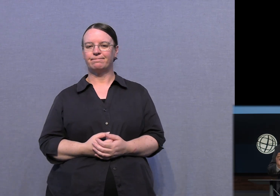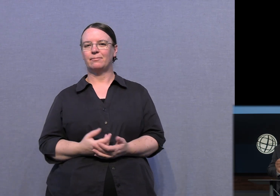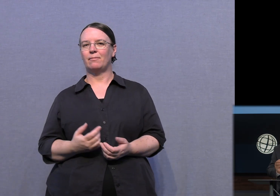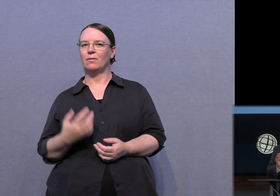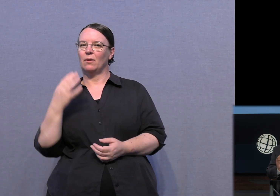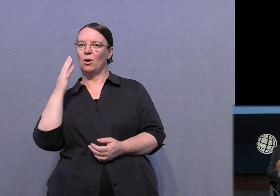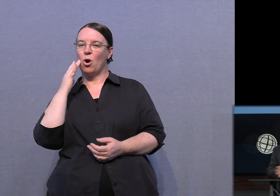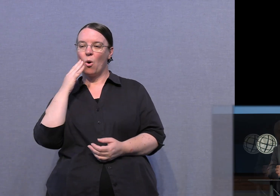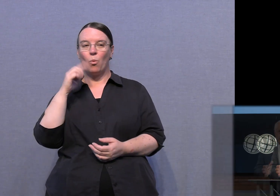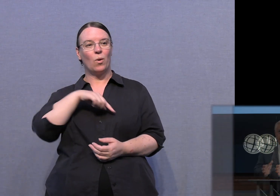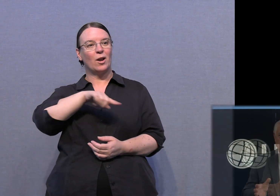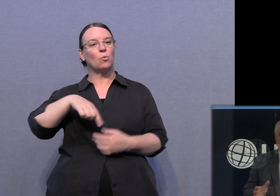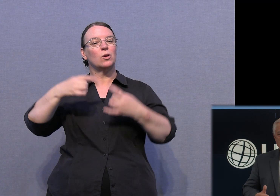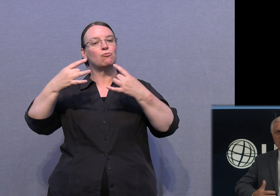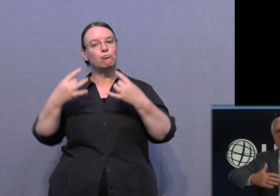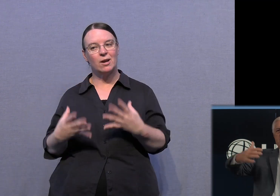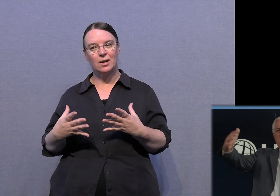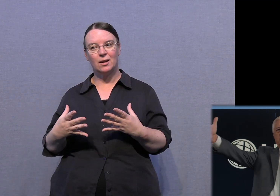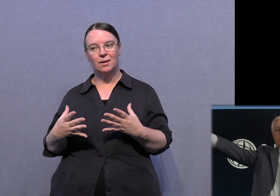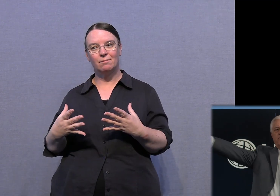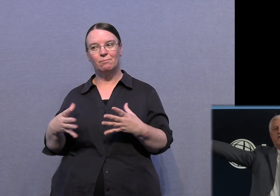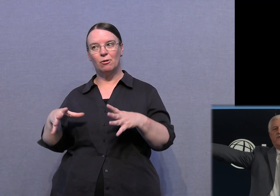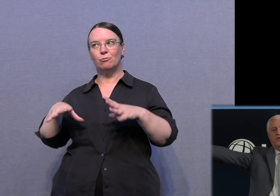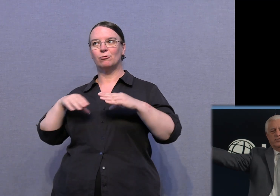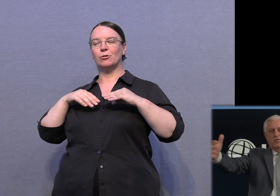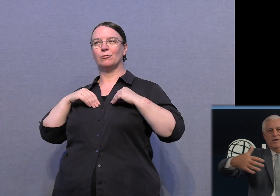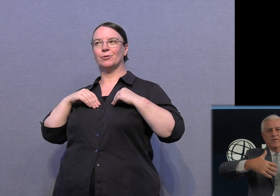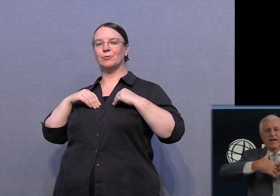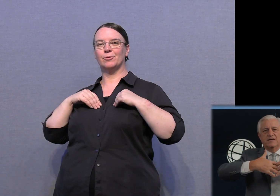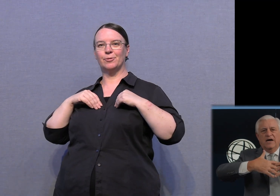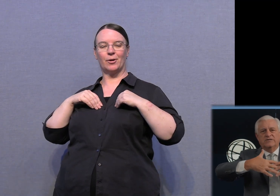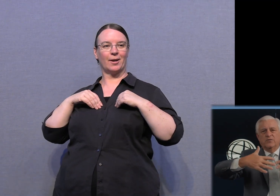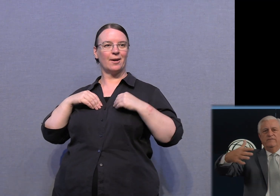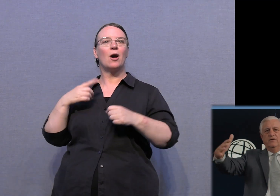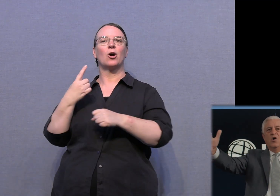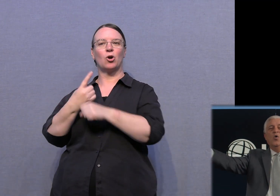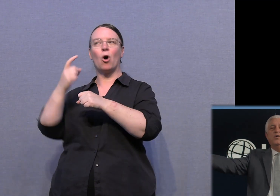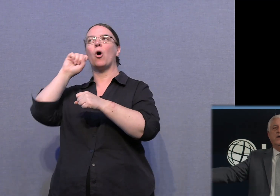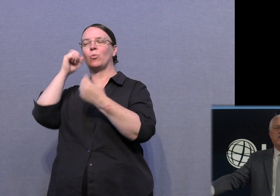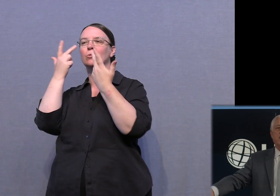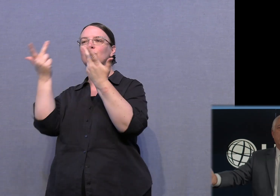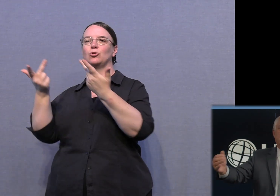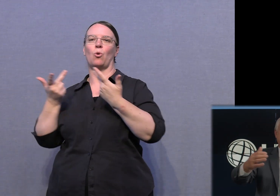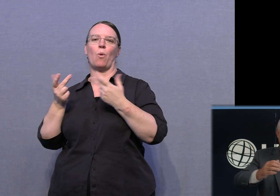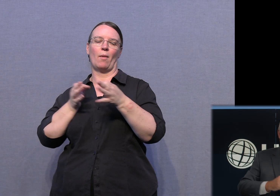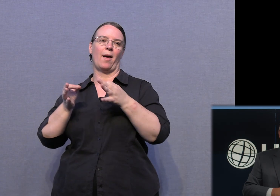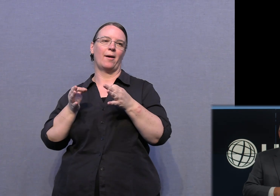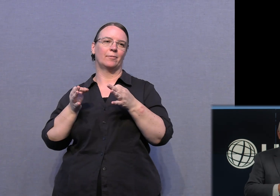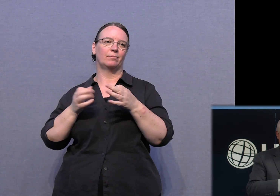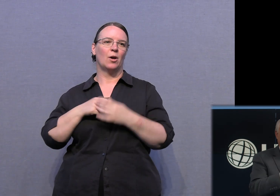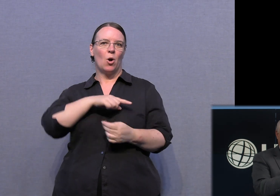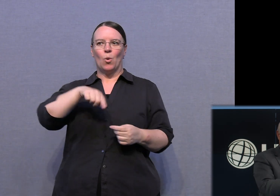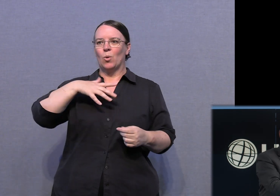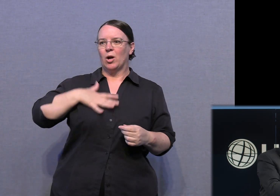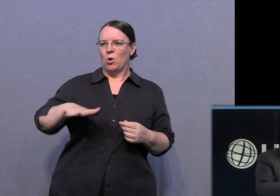we are ready to receive it. We would like God to reveal the future. We would like God to reveal the whole year and what's going to happen